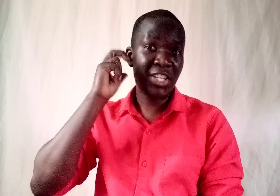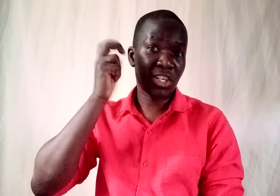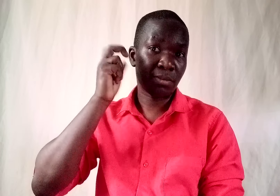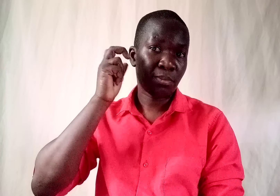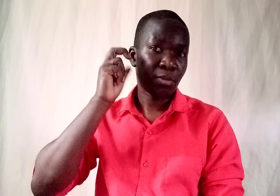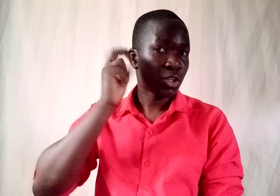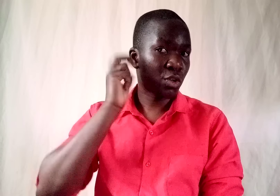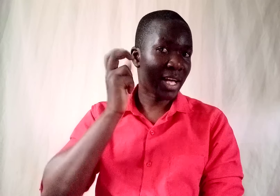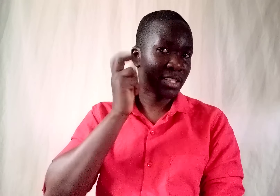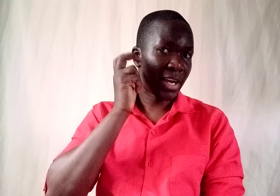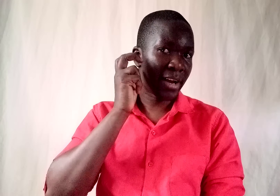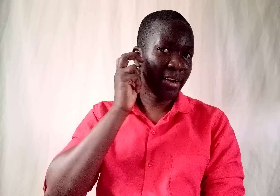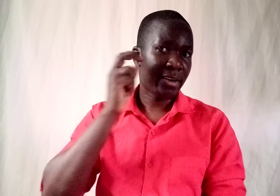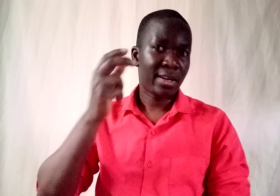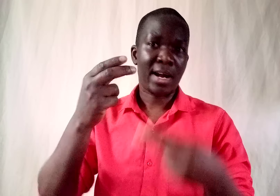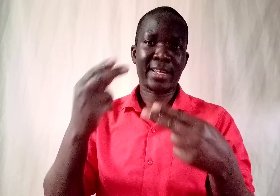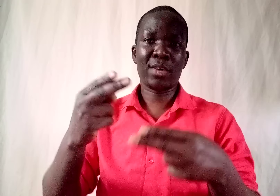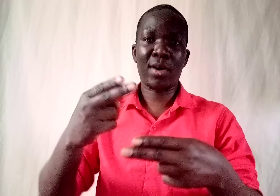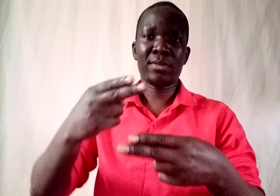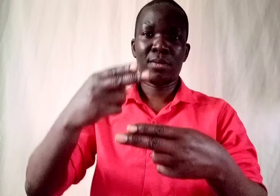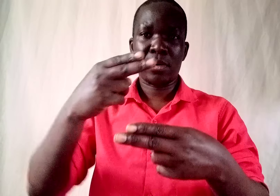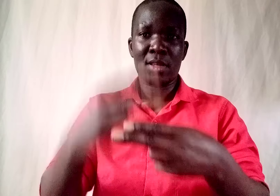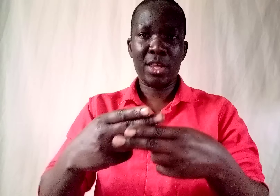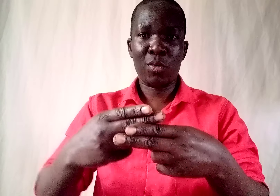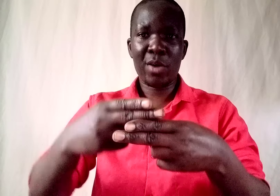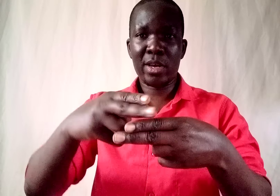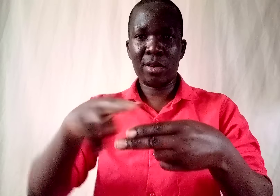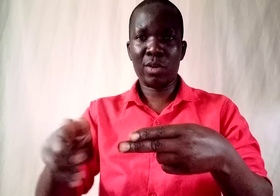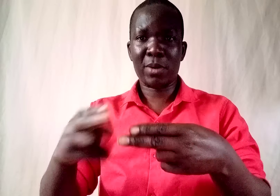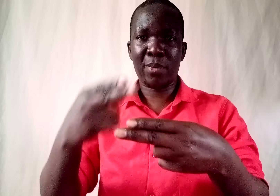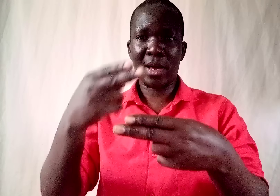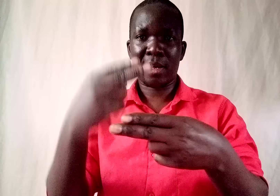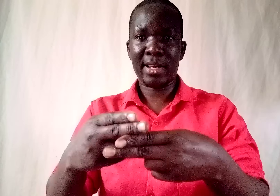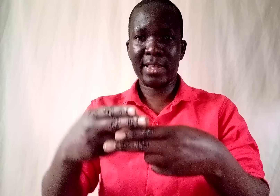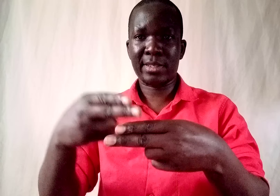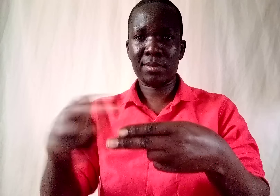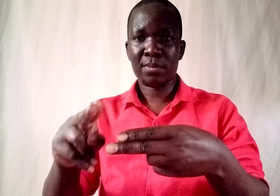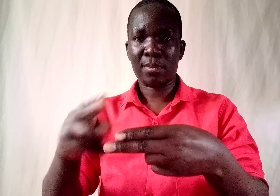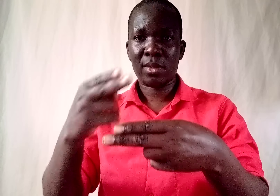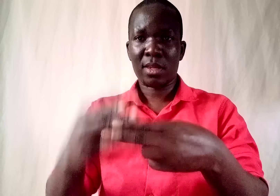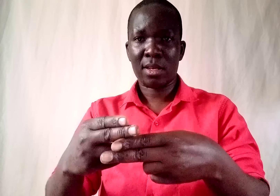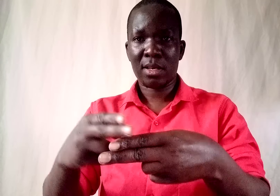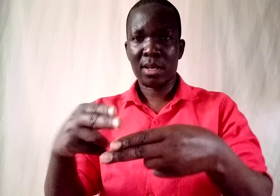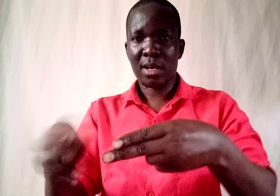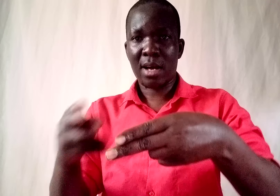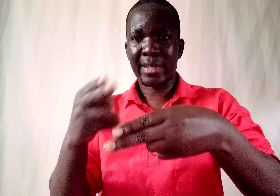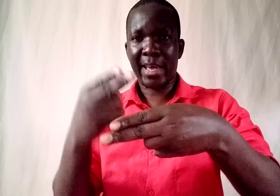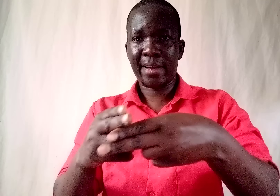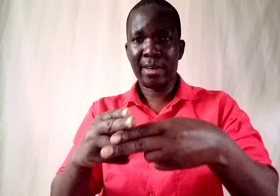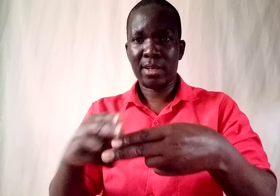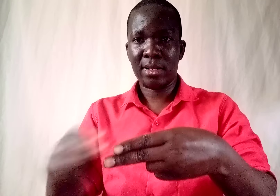hatching. So that's egg. Another one, the way we prepare like this, an egg like